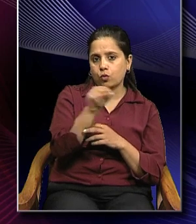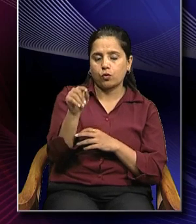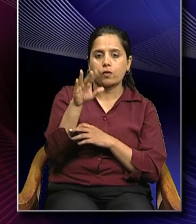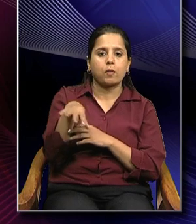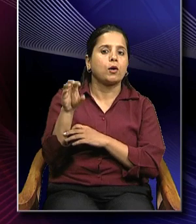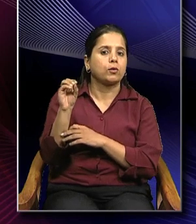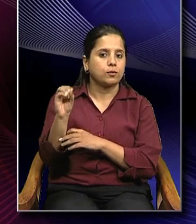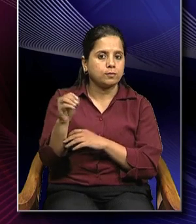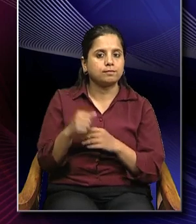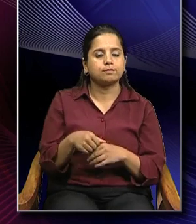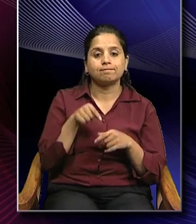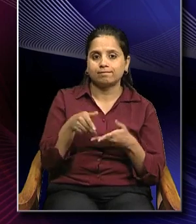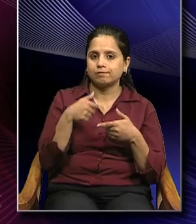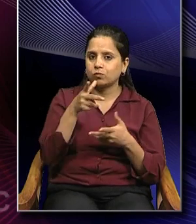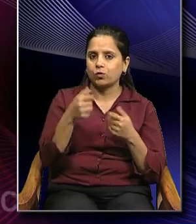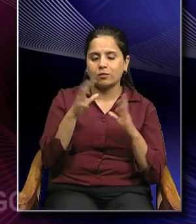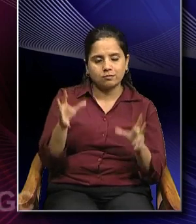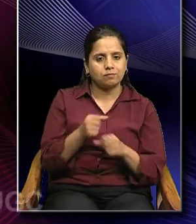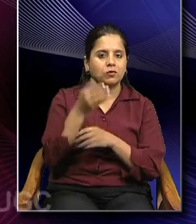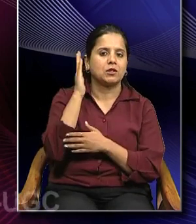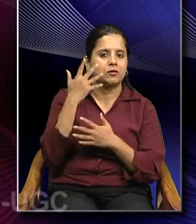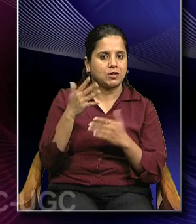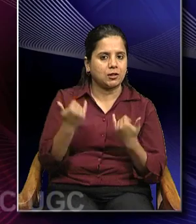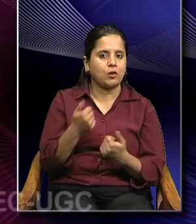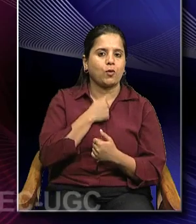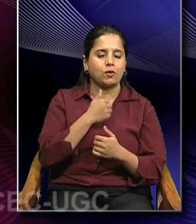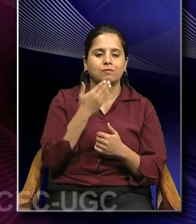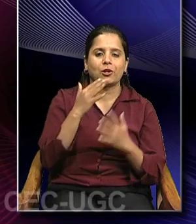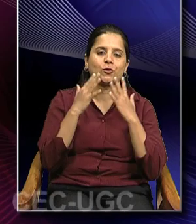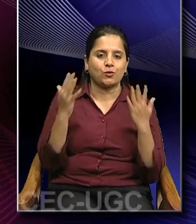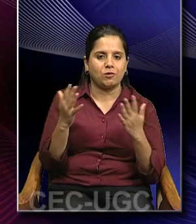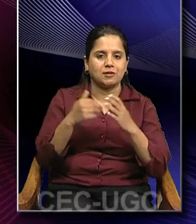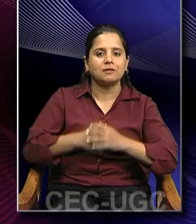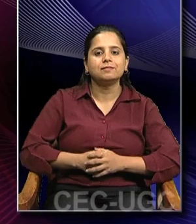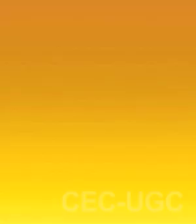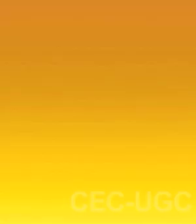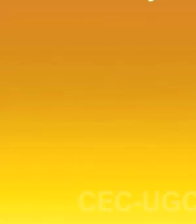to 5.0. With this, I am concluding this very lecture of mine. Thank you so much.